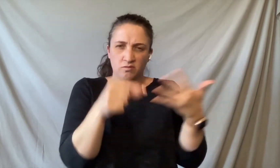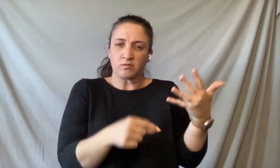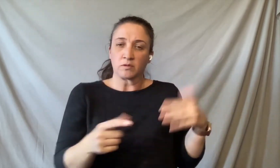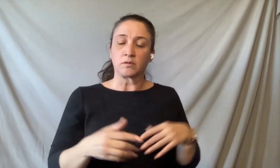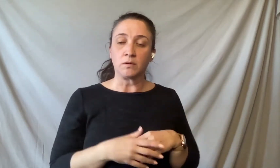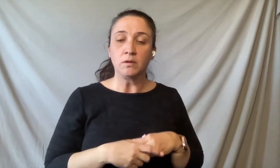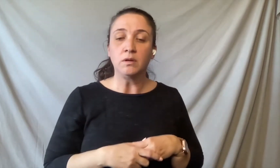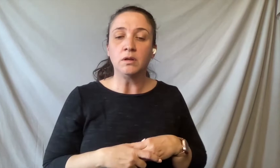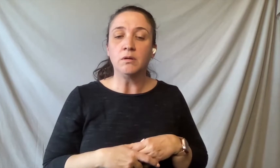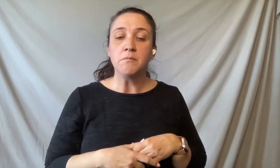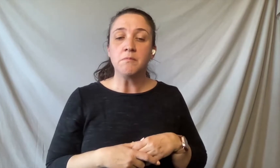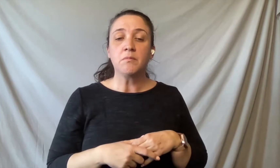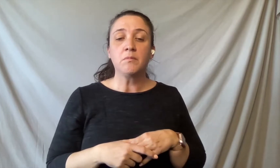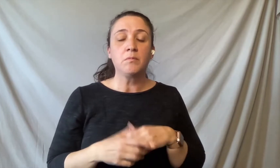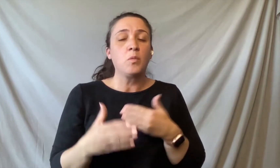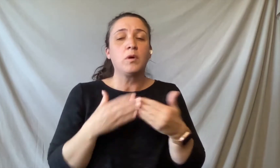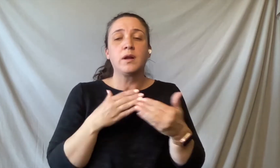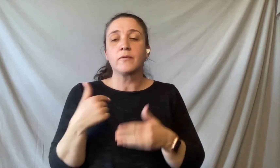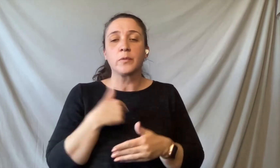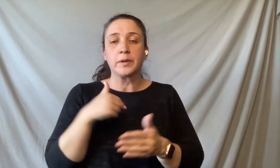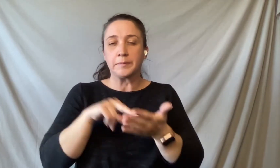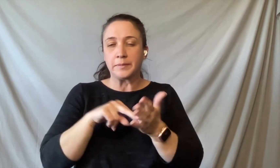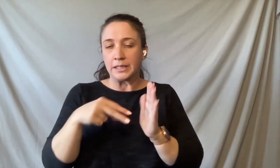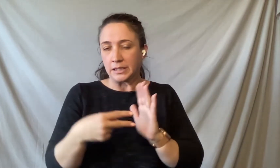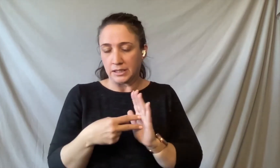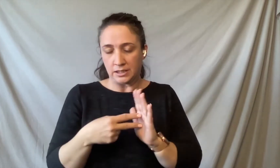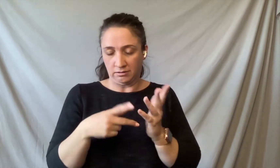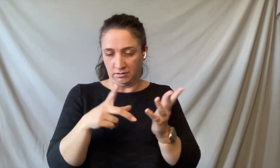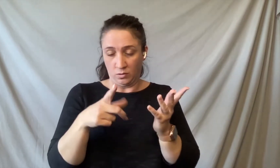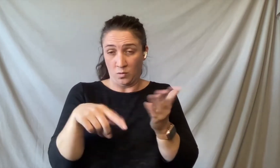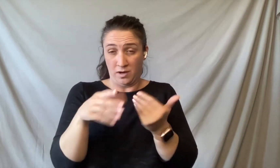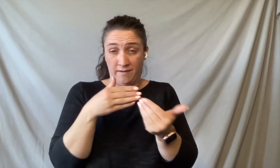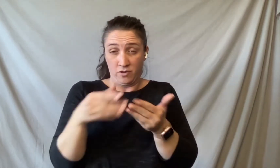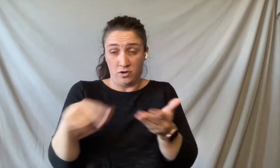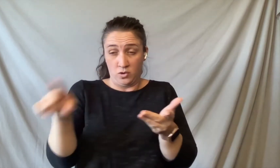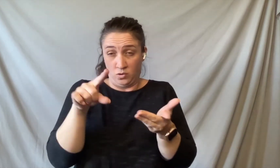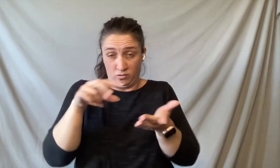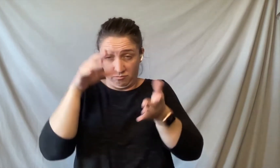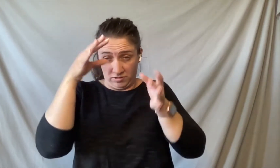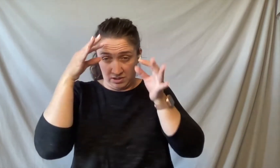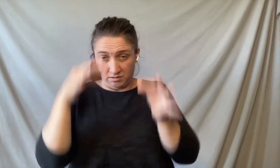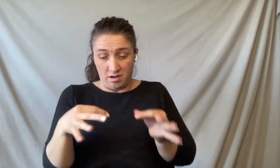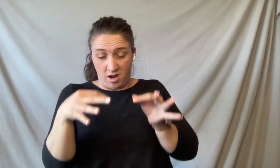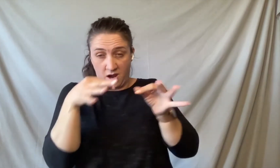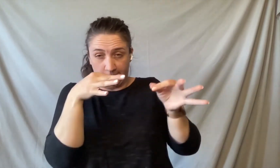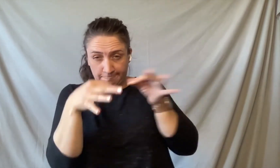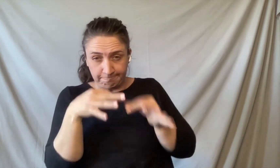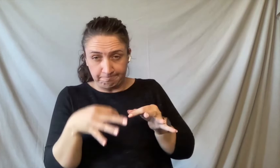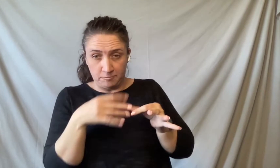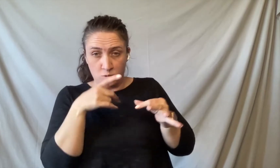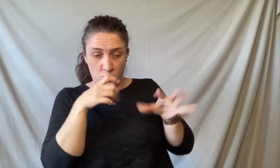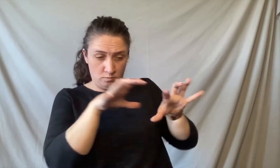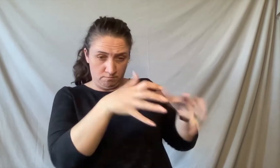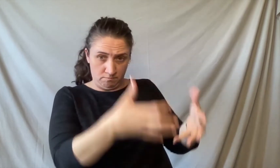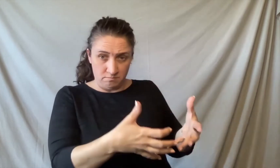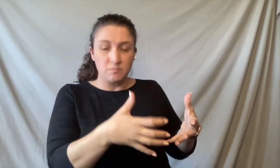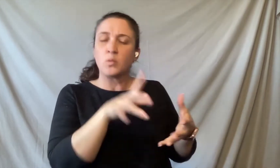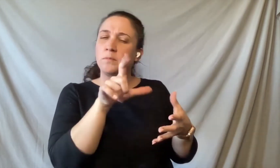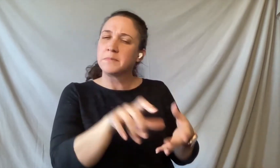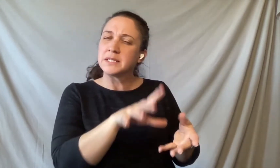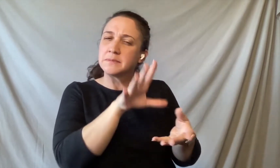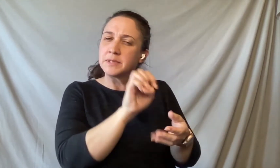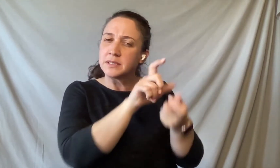options, I think we need to be specific about how we intend to make up for the lack